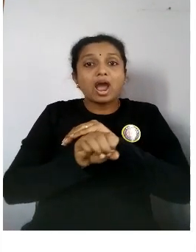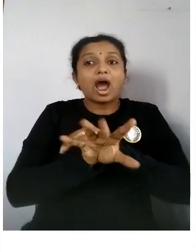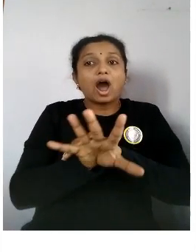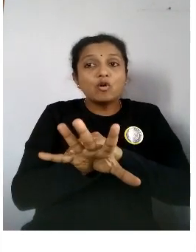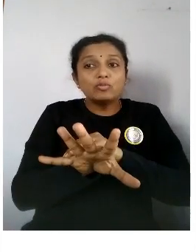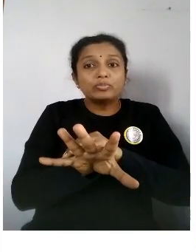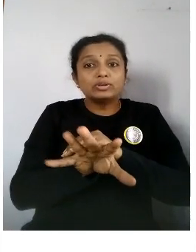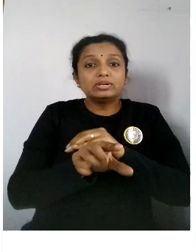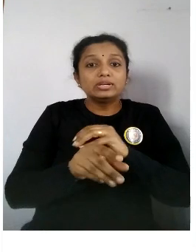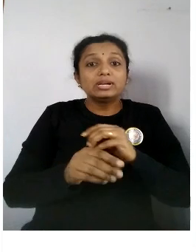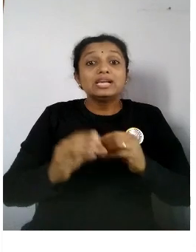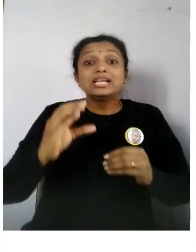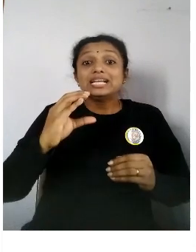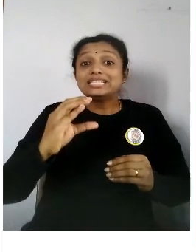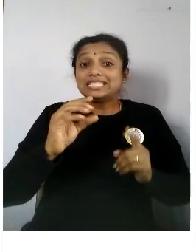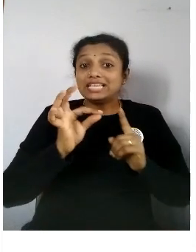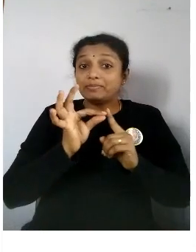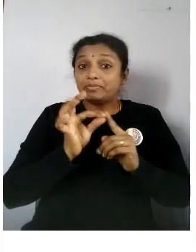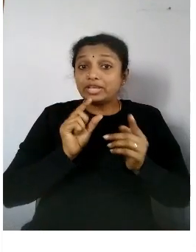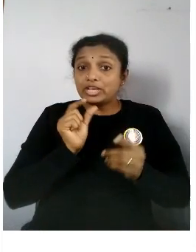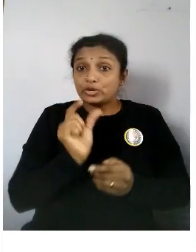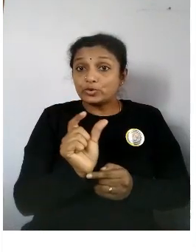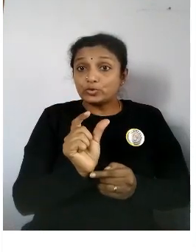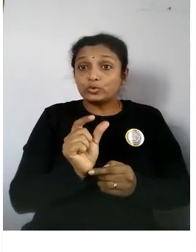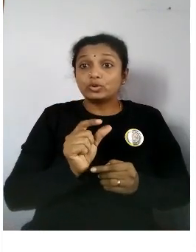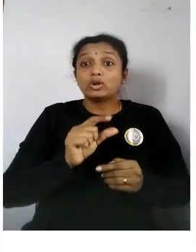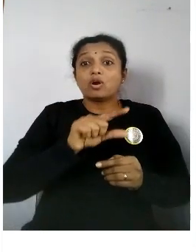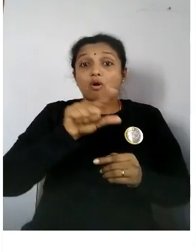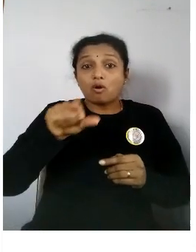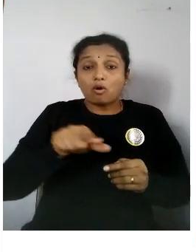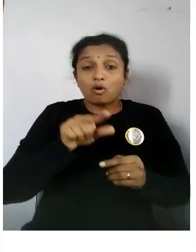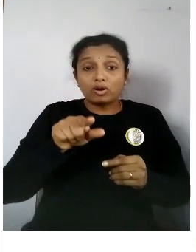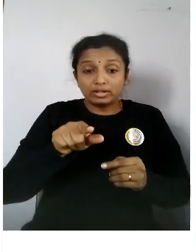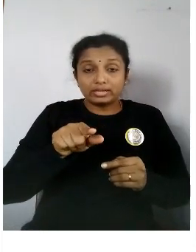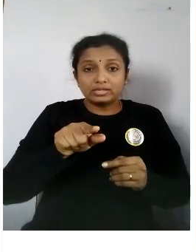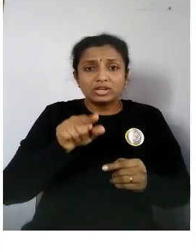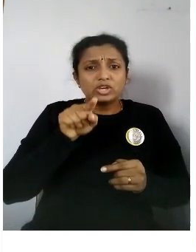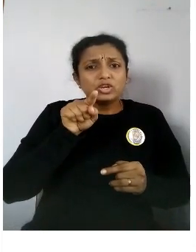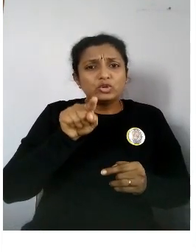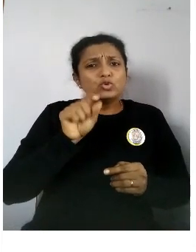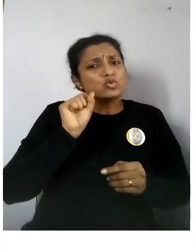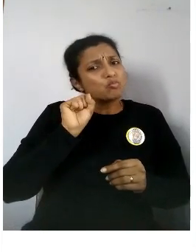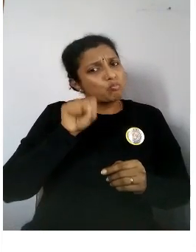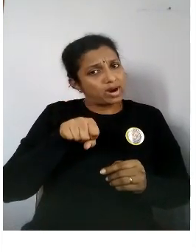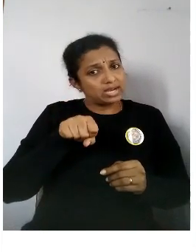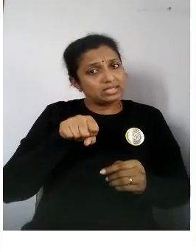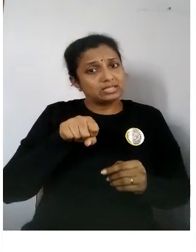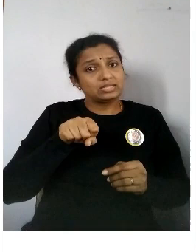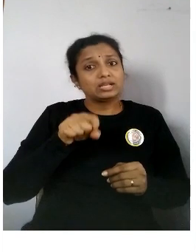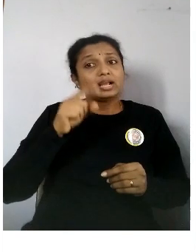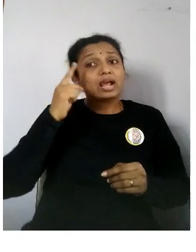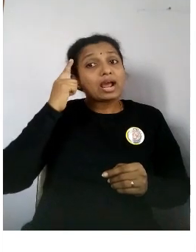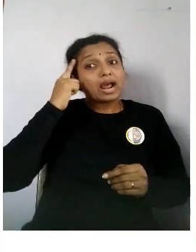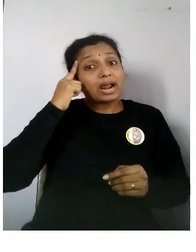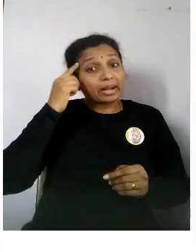input, output, CPU, all this. You